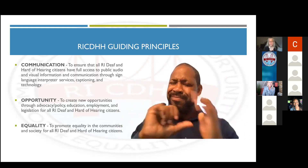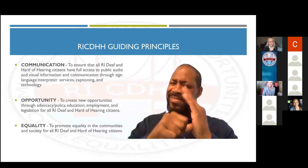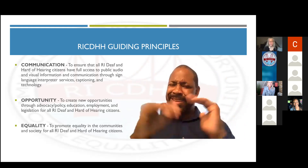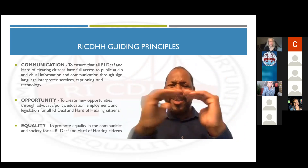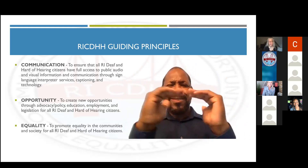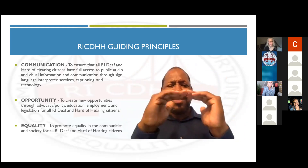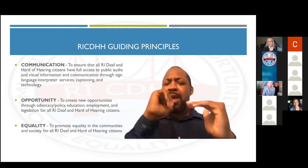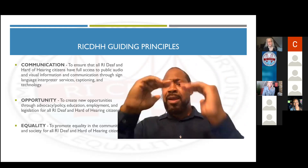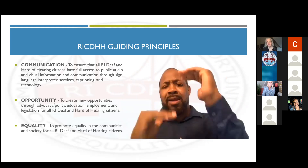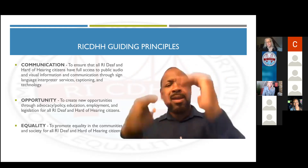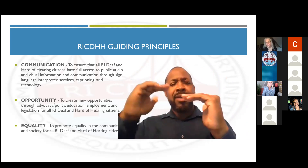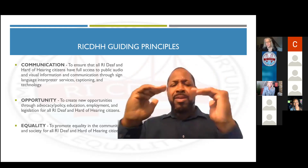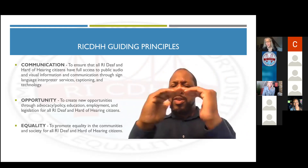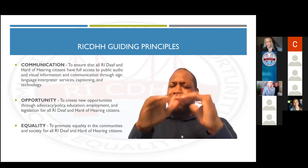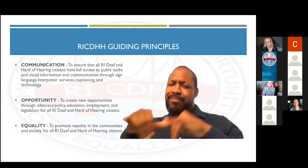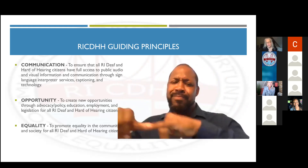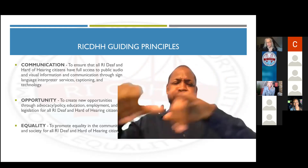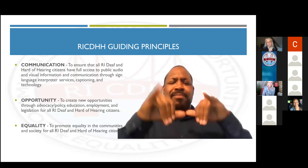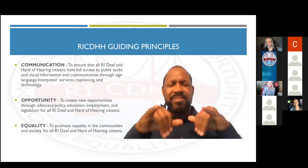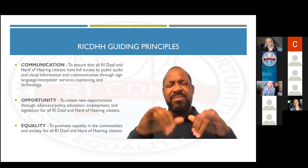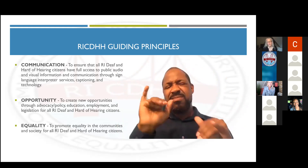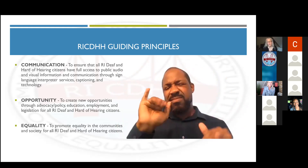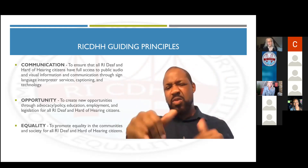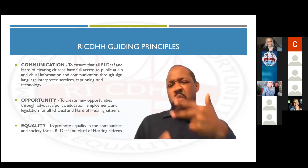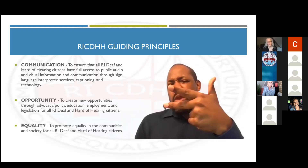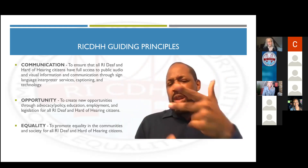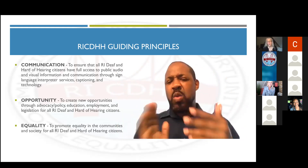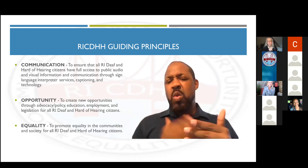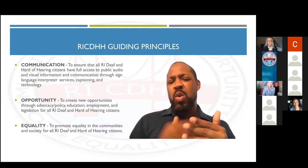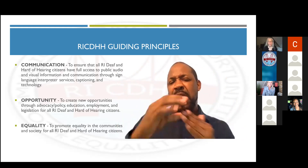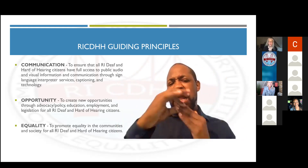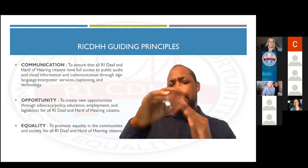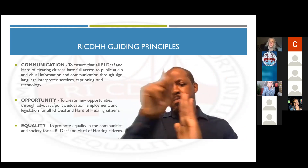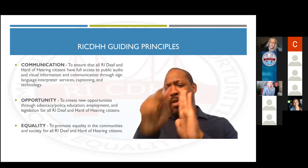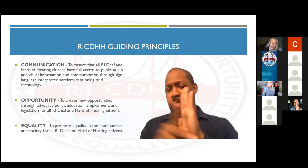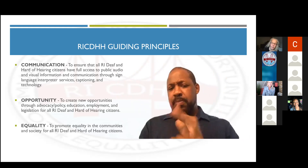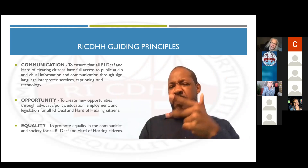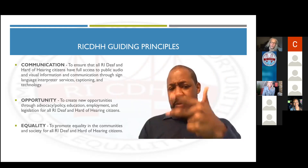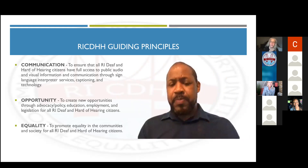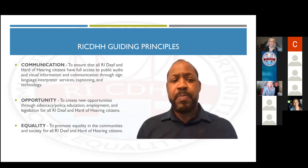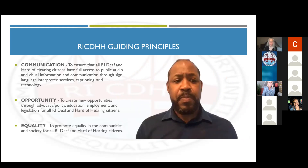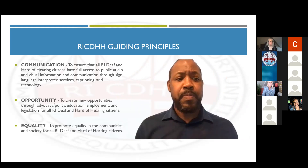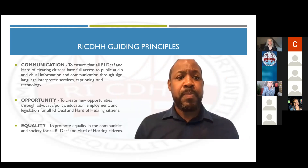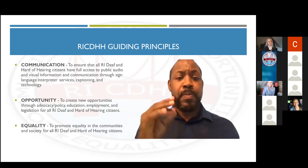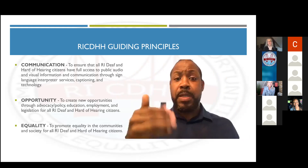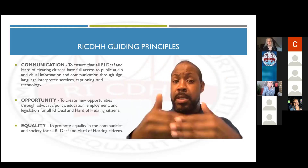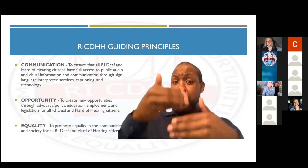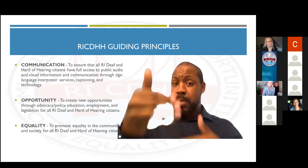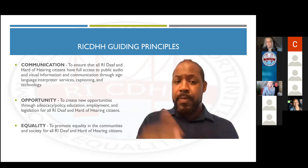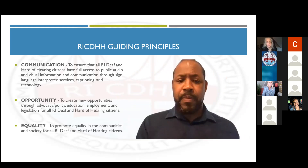deaf and hard of hearing citizens. Equality, so that people are treated the same and given the same opportunities and the same rights